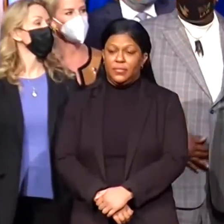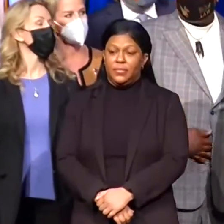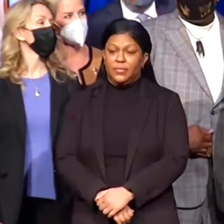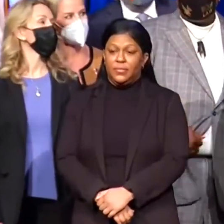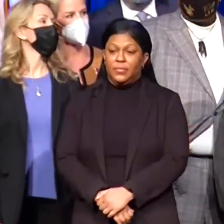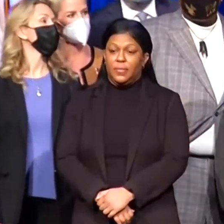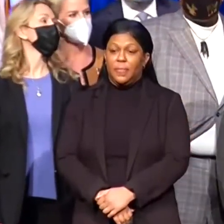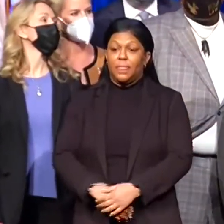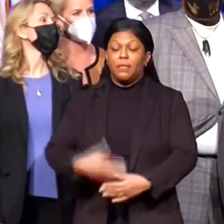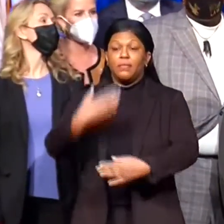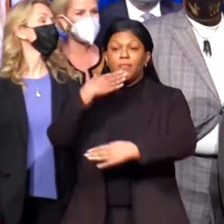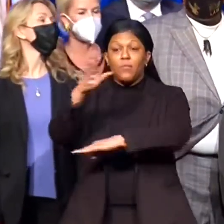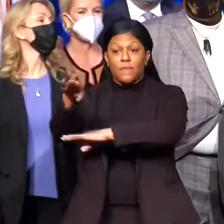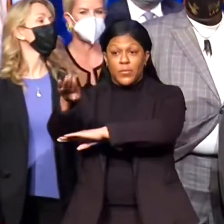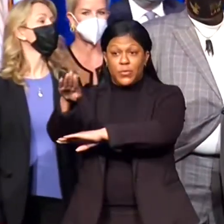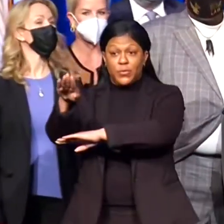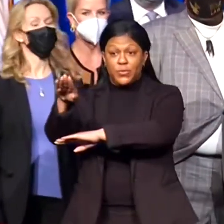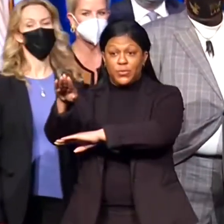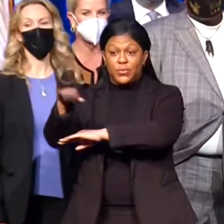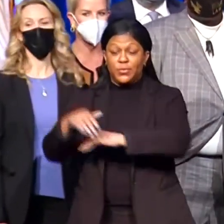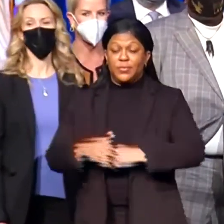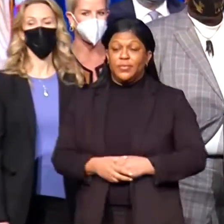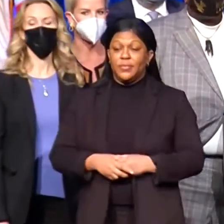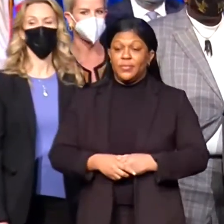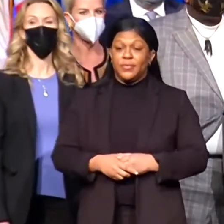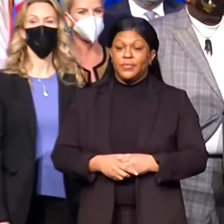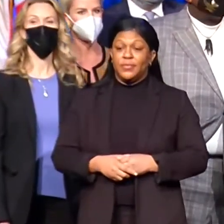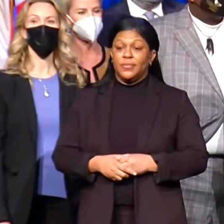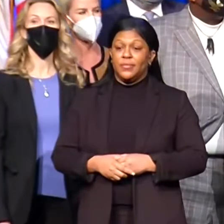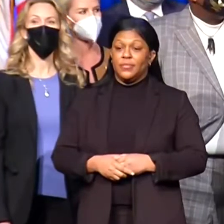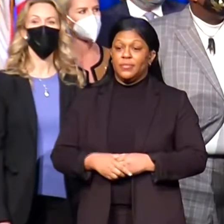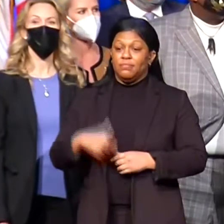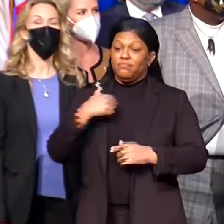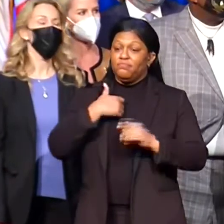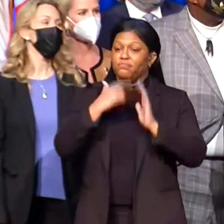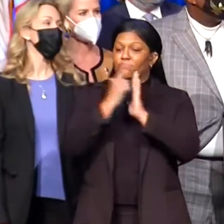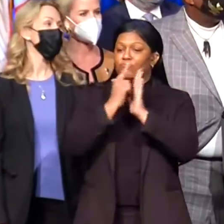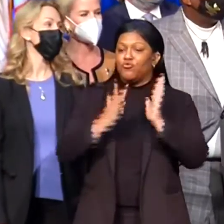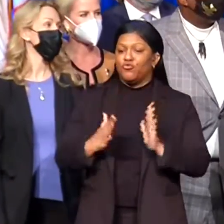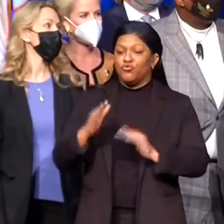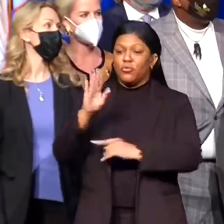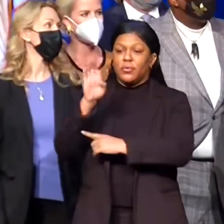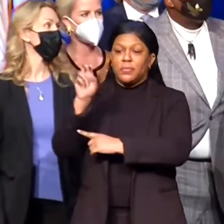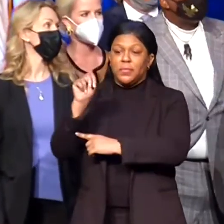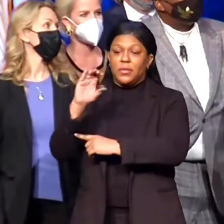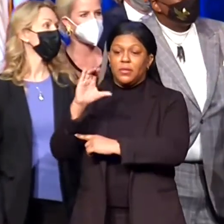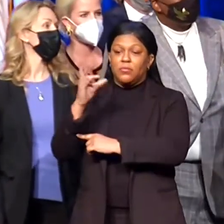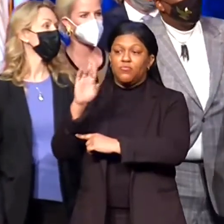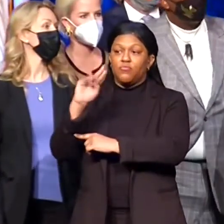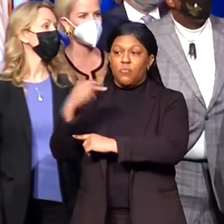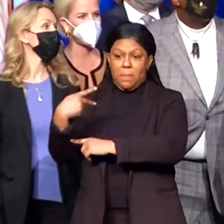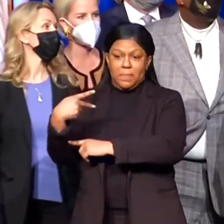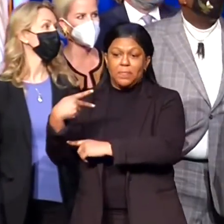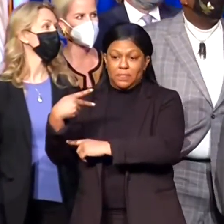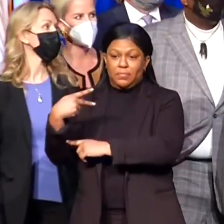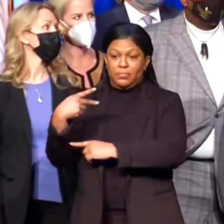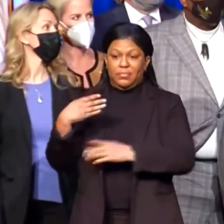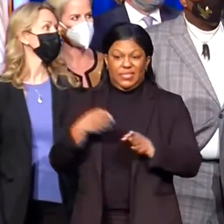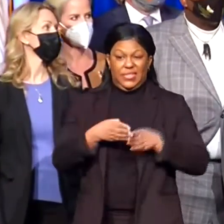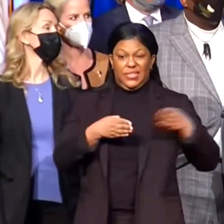Good afternoon. I am Attorney Ben Crump, along with Attorney Chris Stewart, Attorney